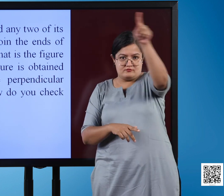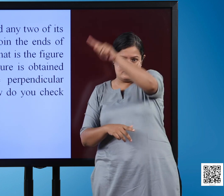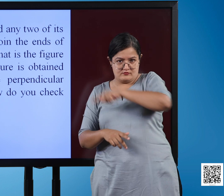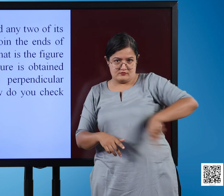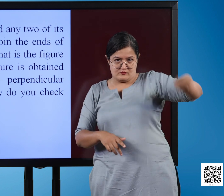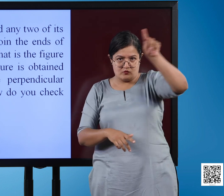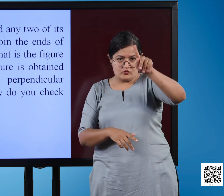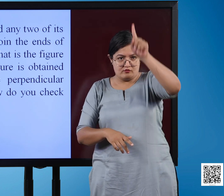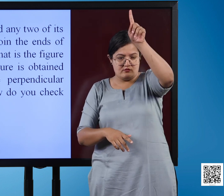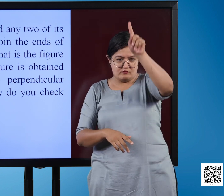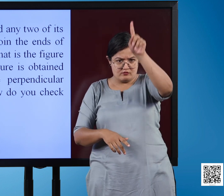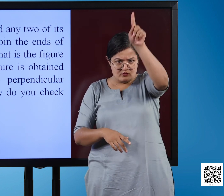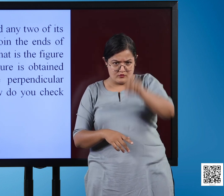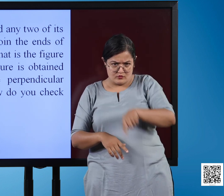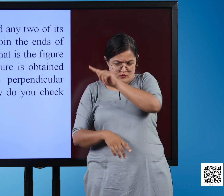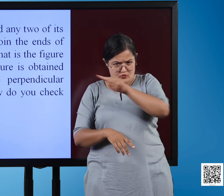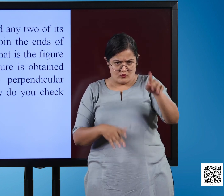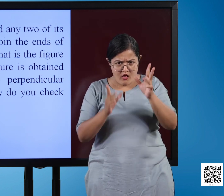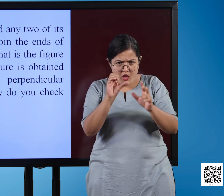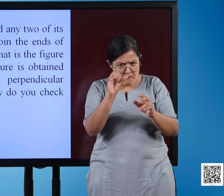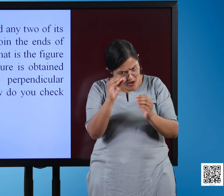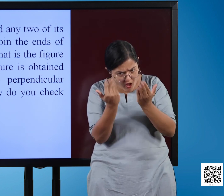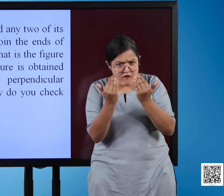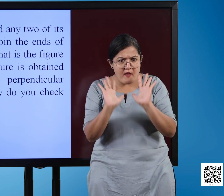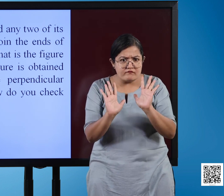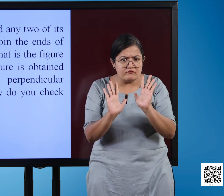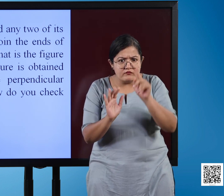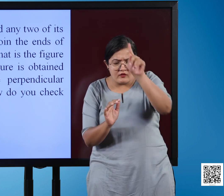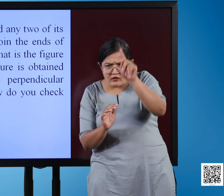to each other?